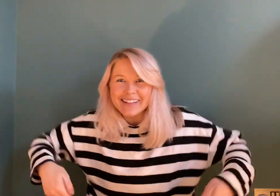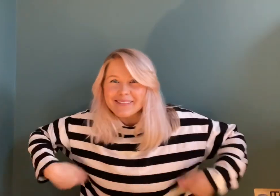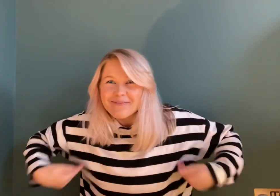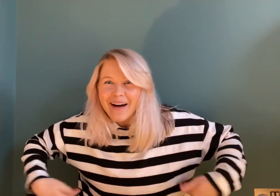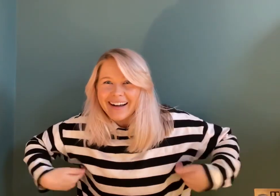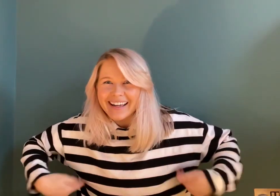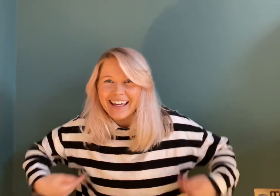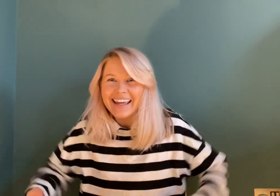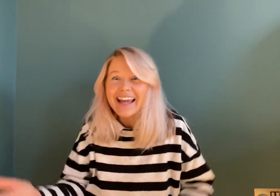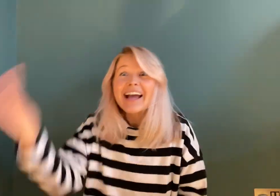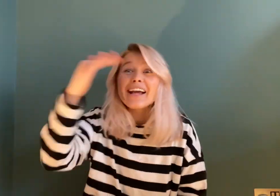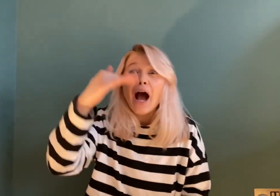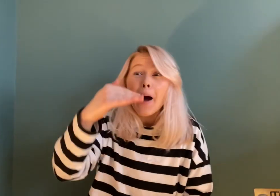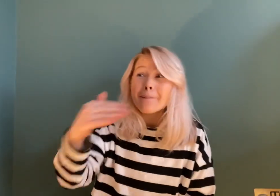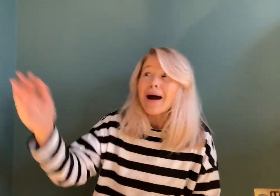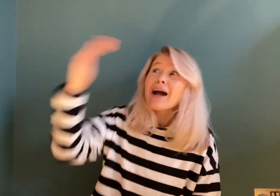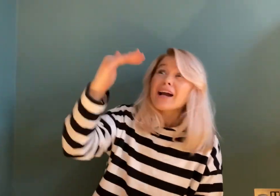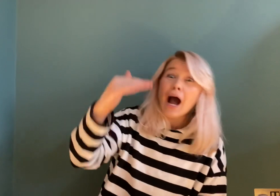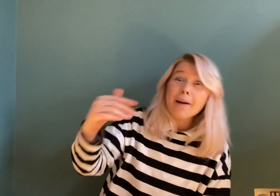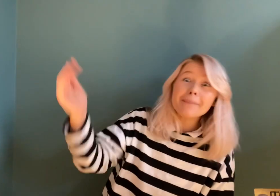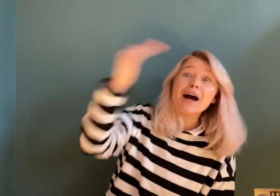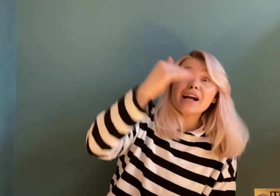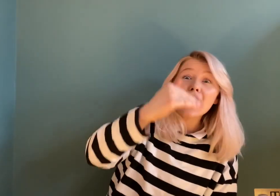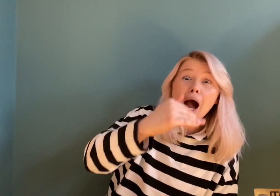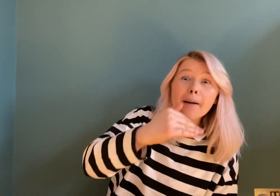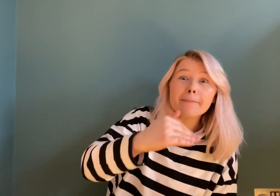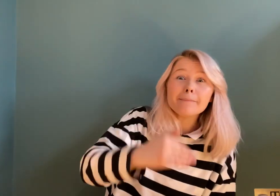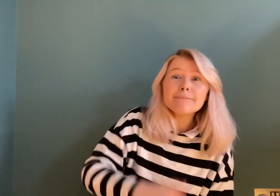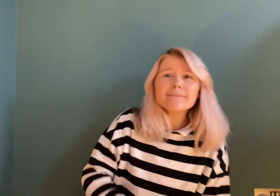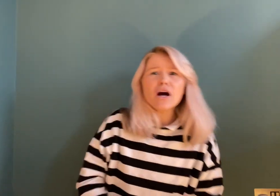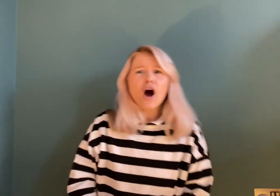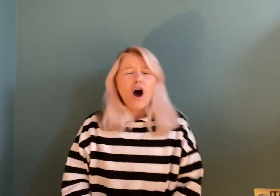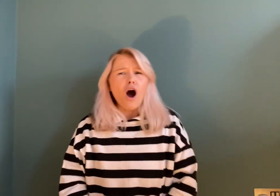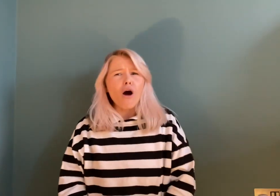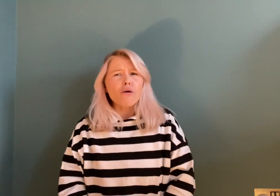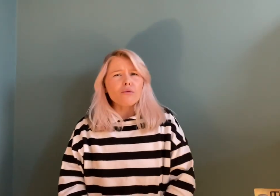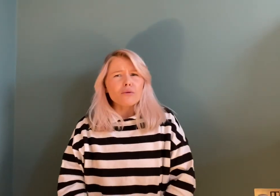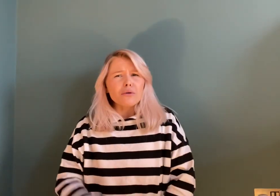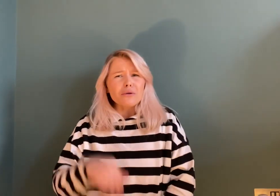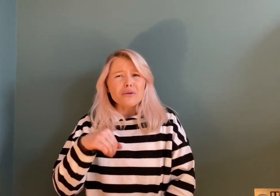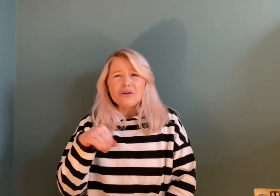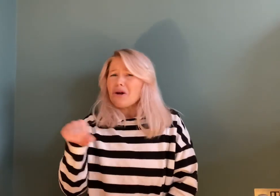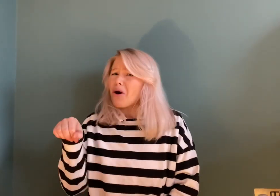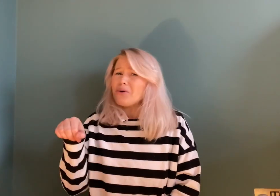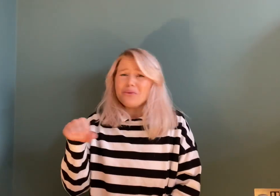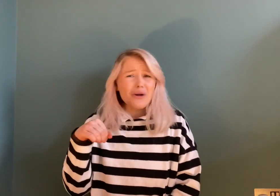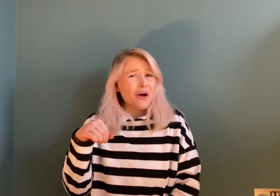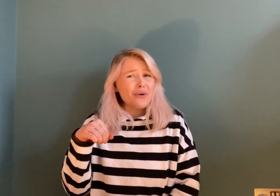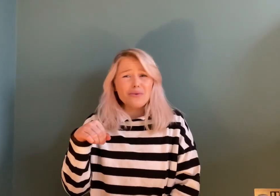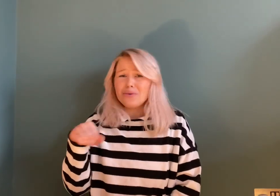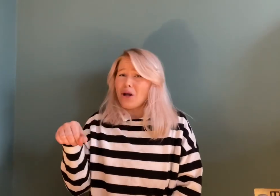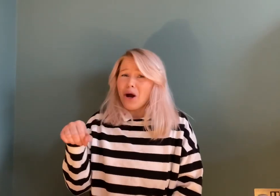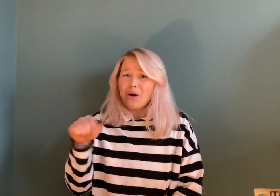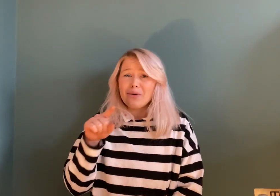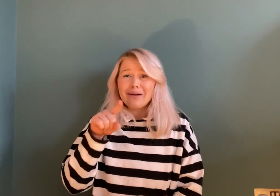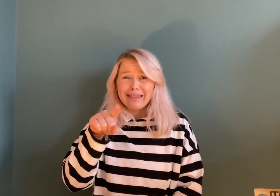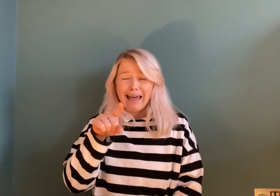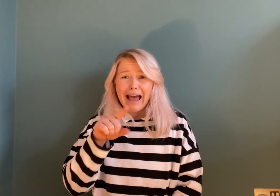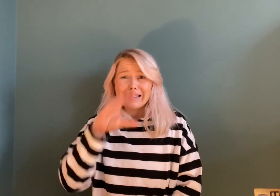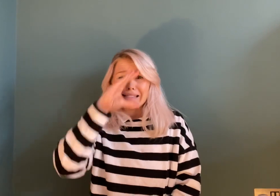monkey, come, come, come. Oh, no, no, no, that's